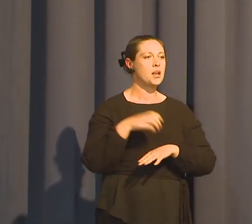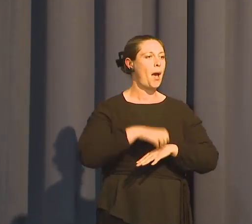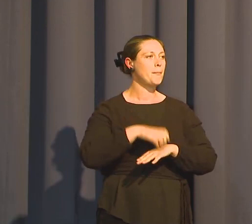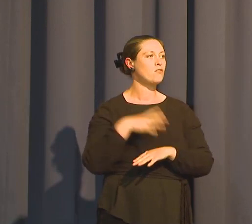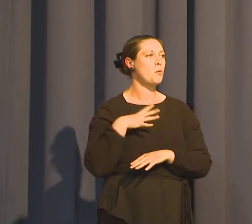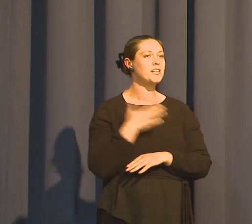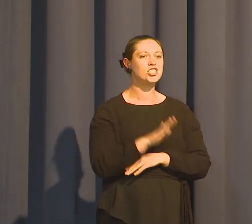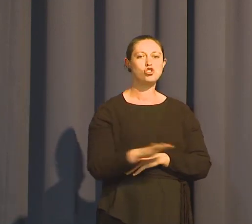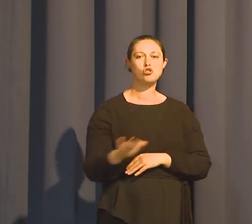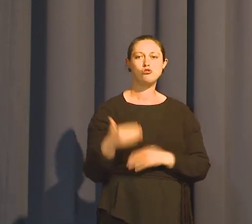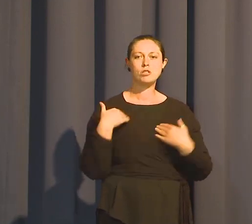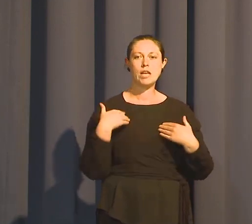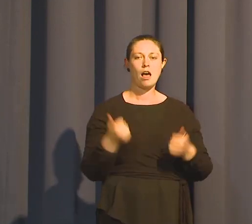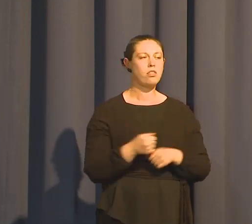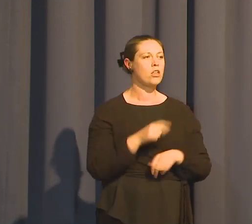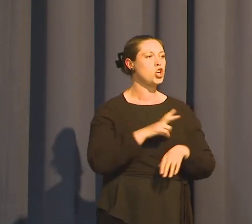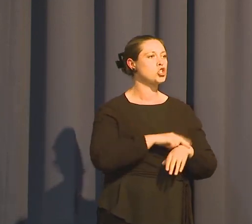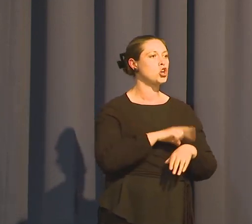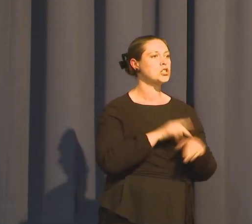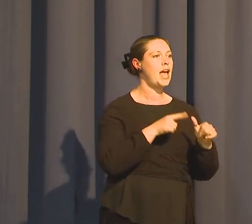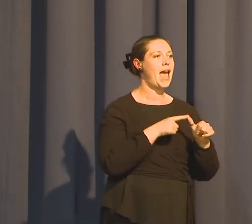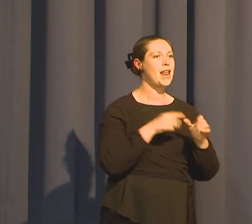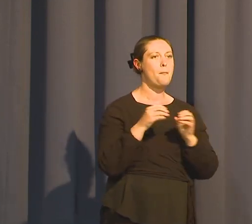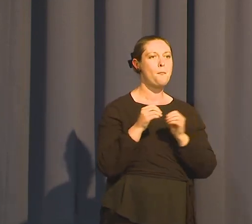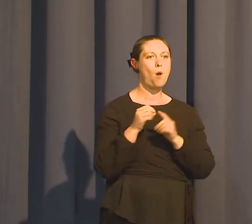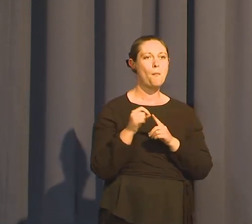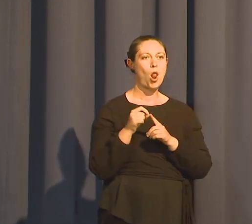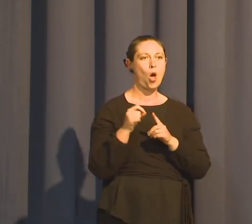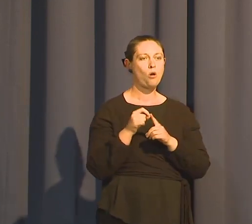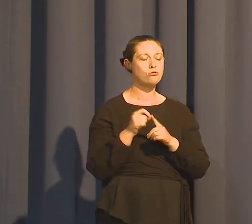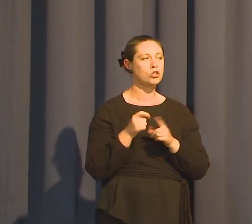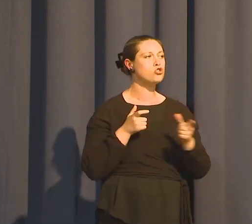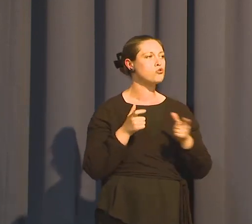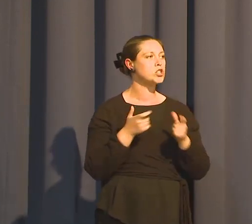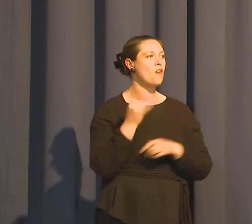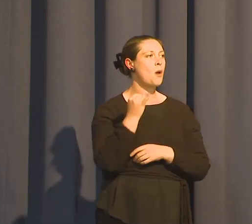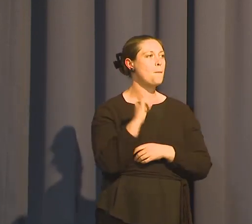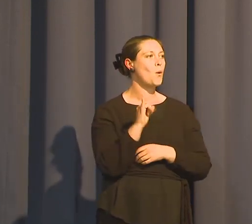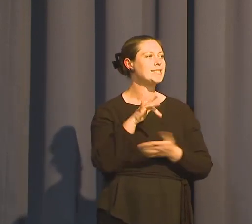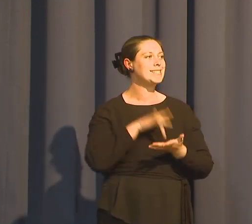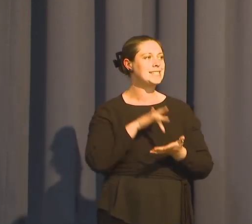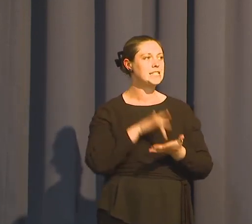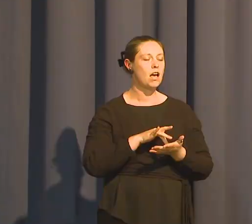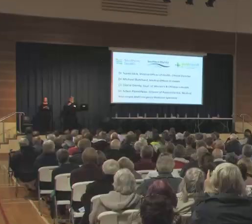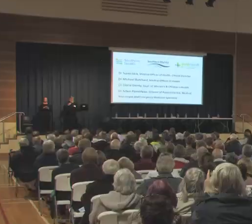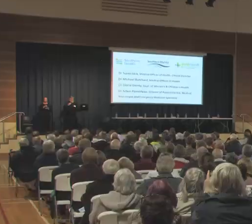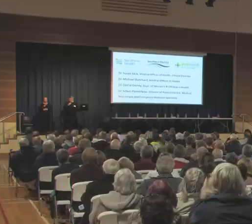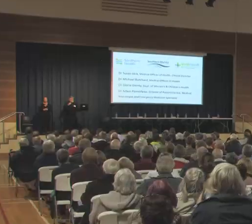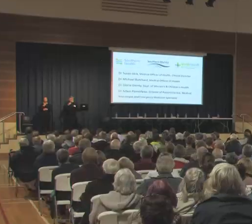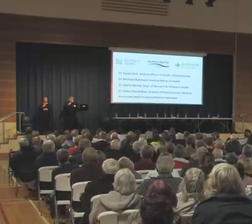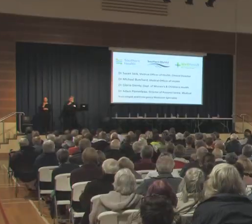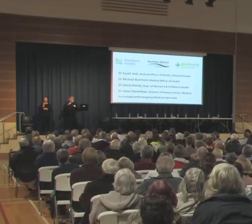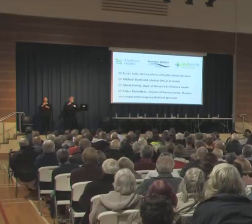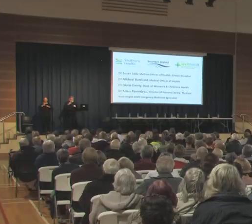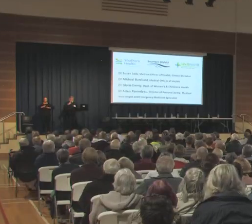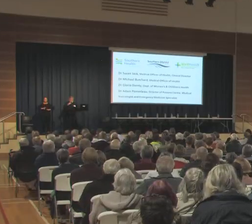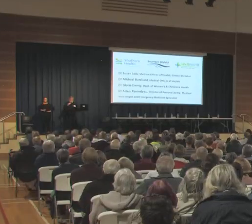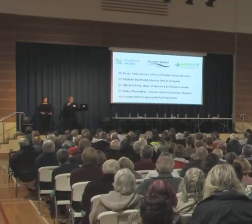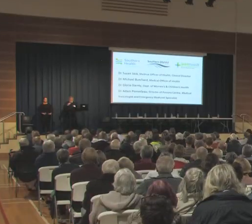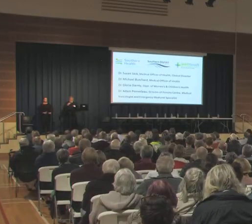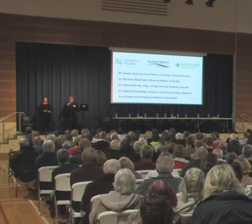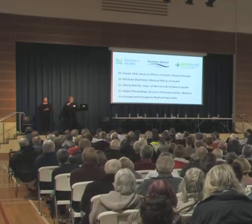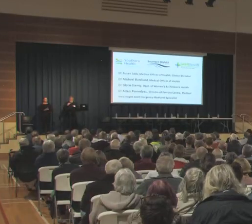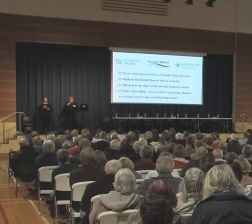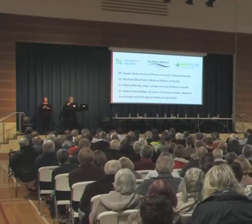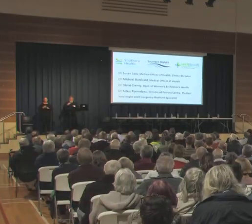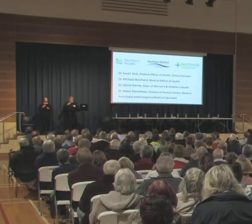Health, and Dr. Adam Pomerlow, Director of the Poison Centre, a Medical Toxicologist and Emergency Medicine